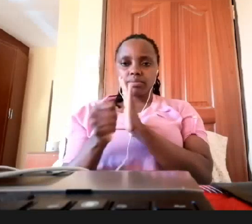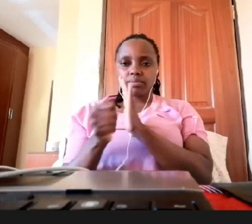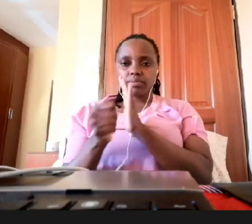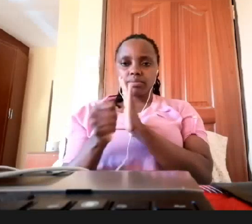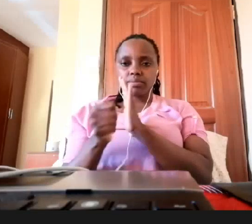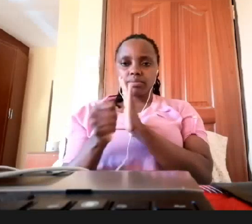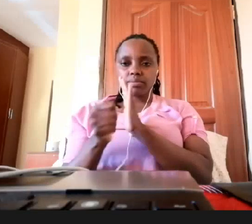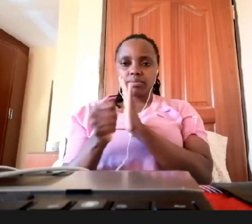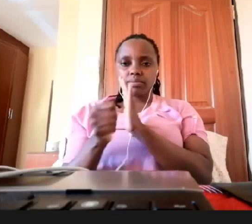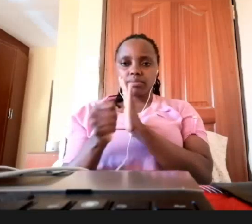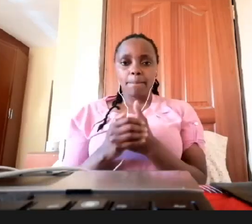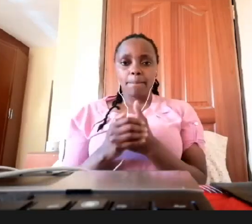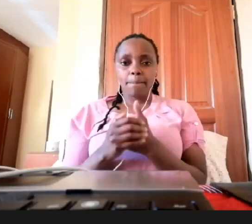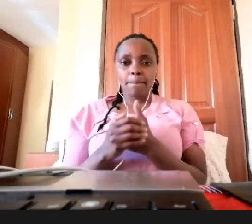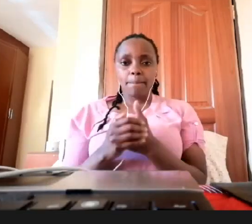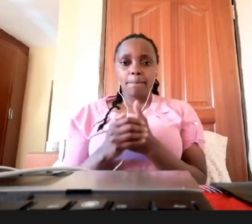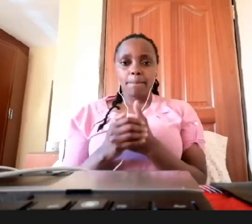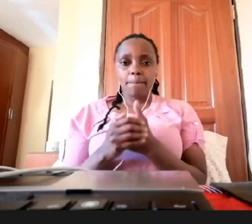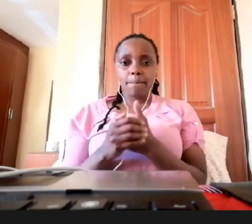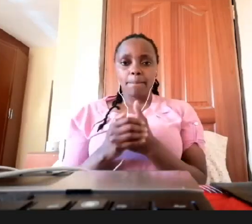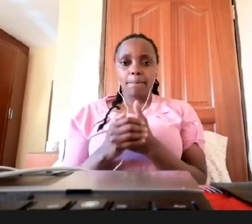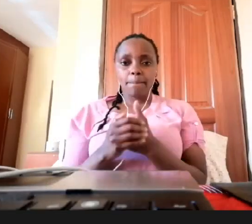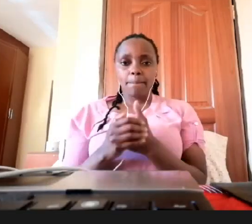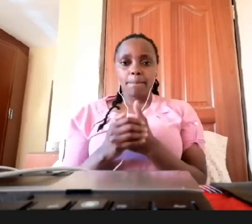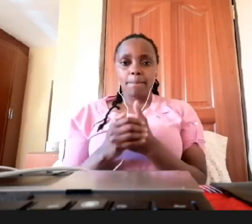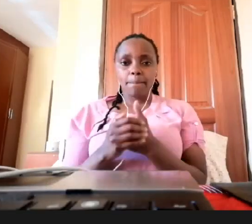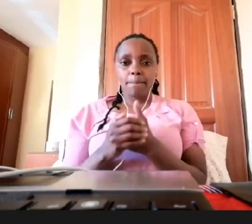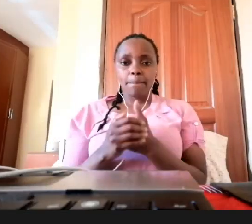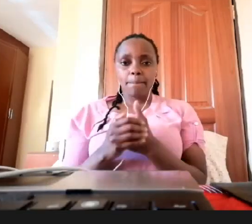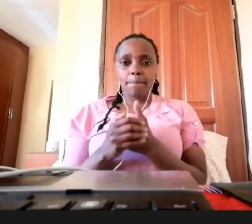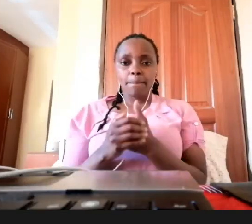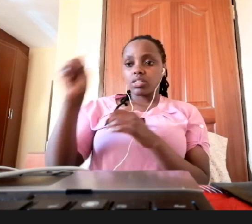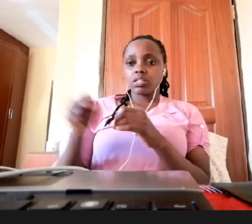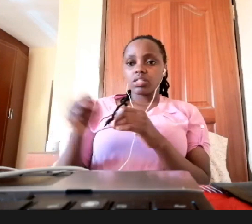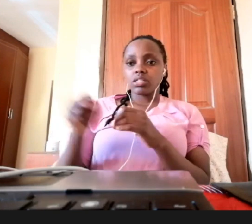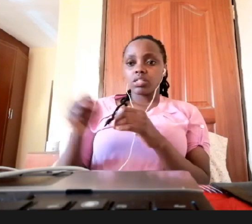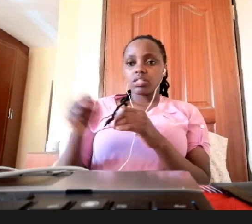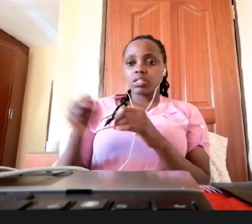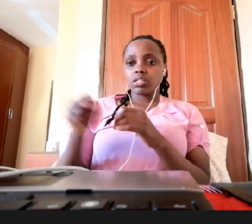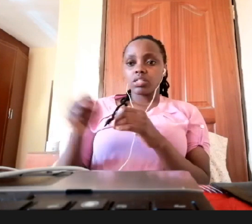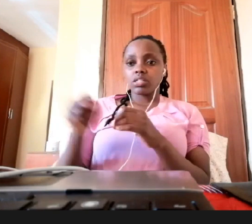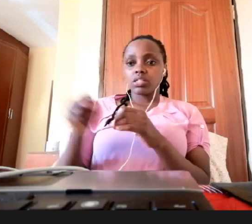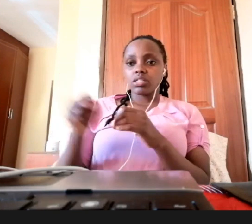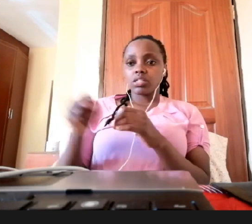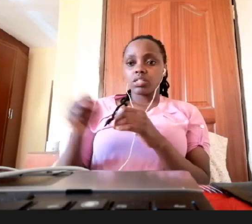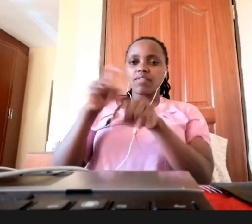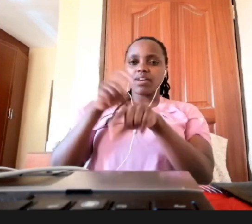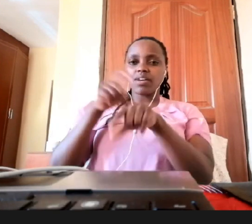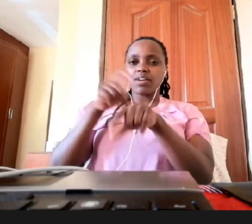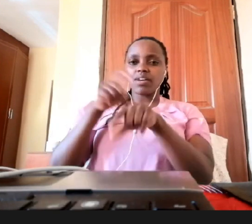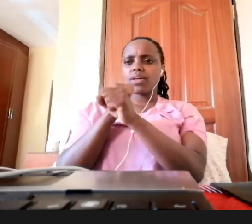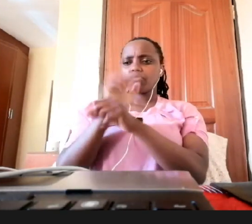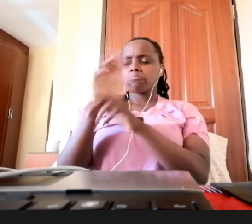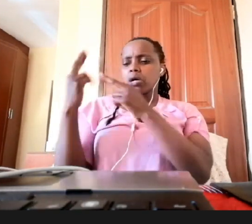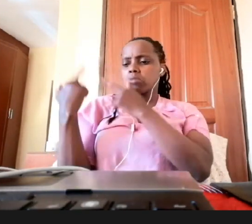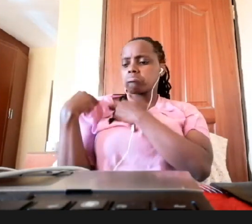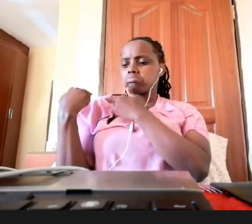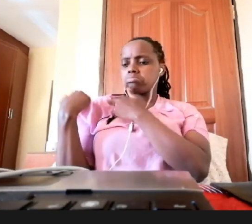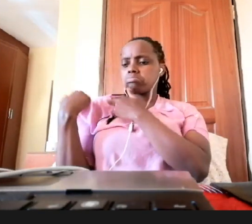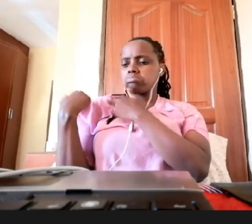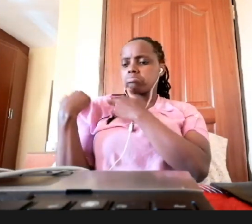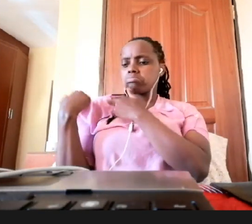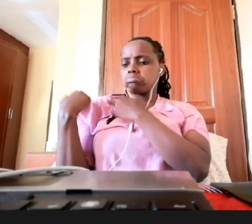civil society stakeholders while they carry out their duties on the